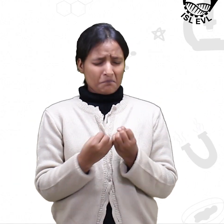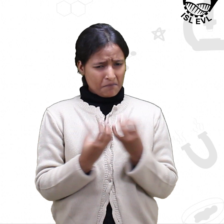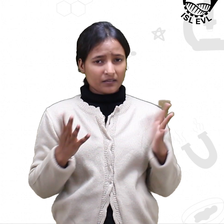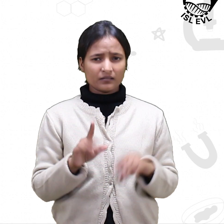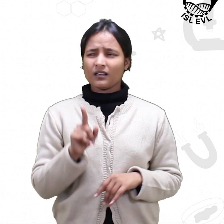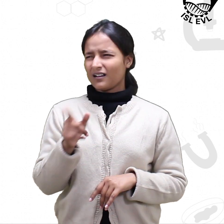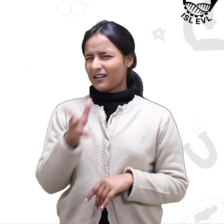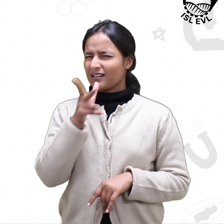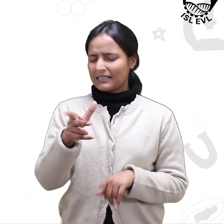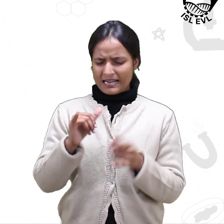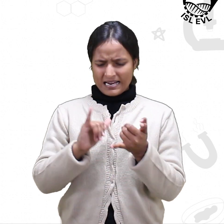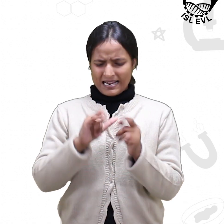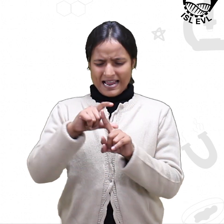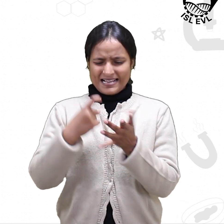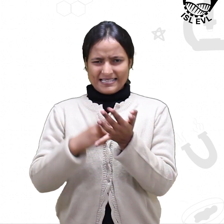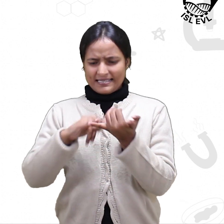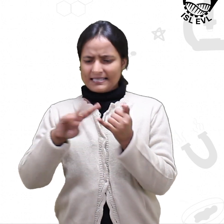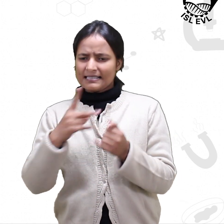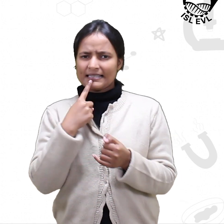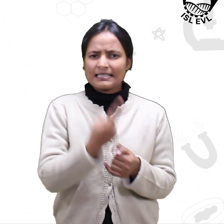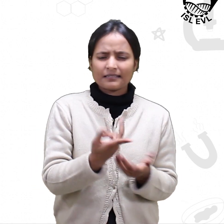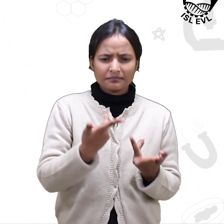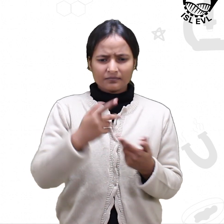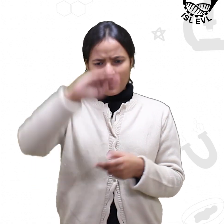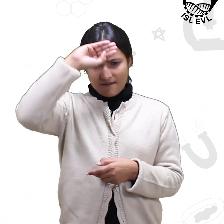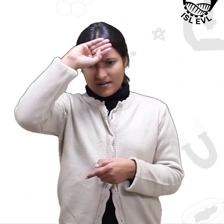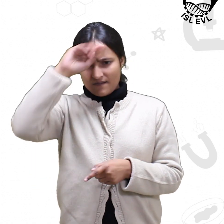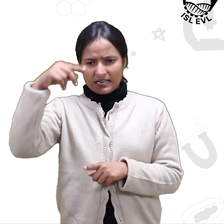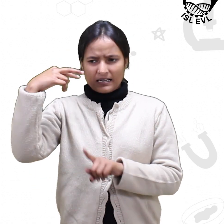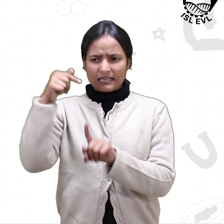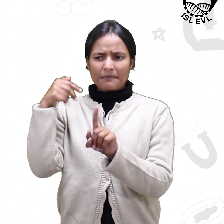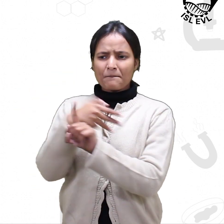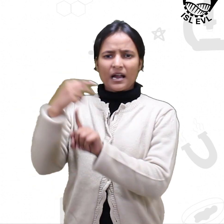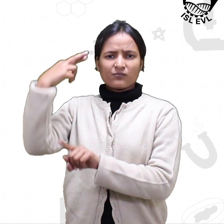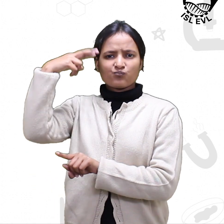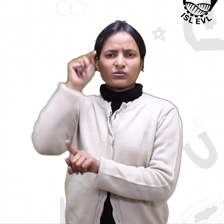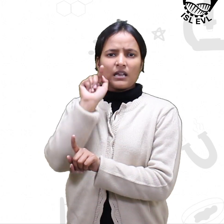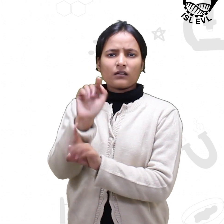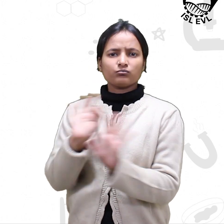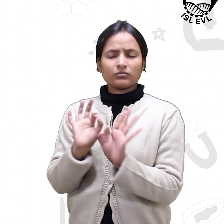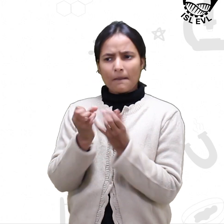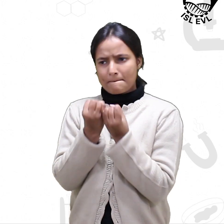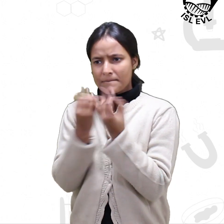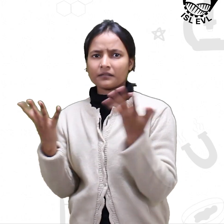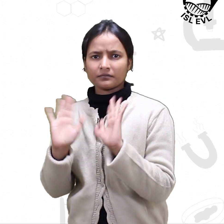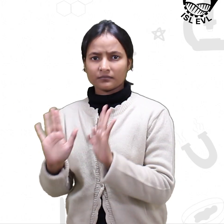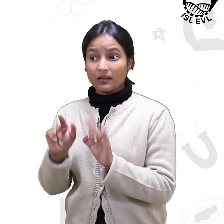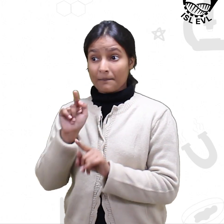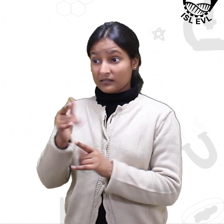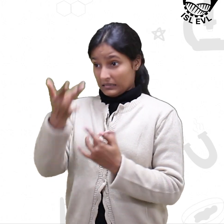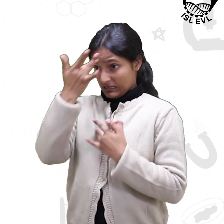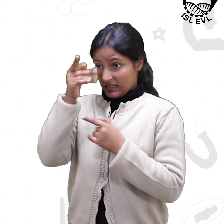like a fever. There is usually not one reason for fever, but many, because fever is not a disease